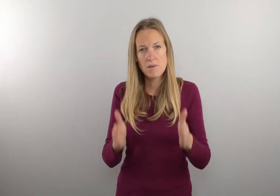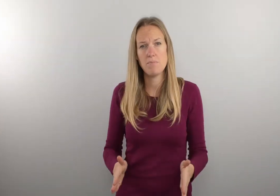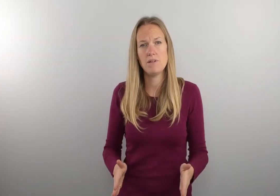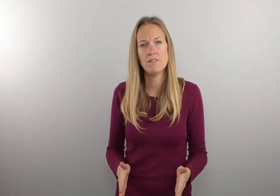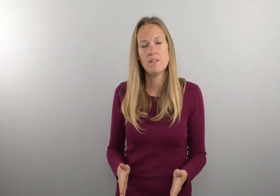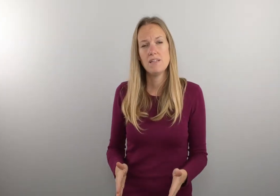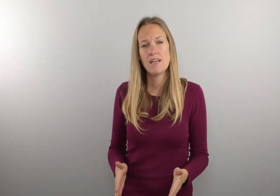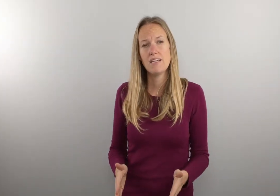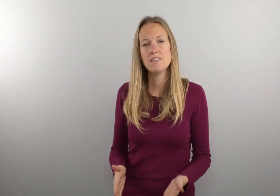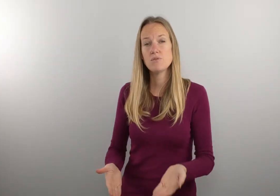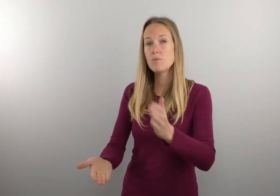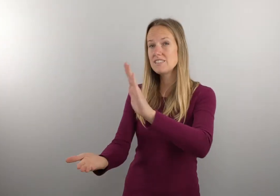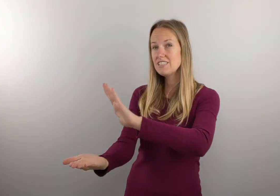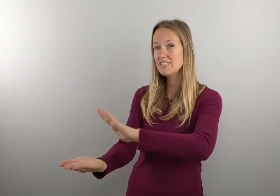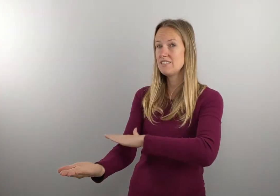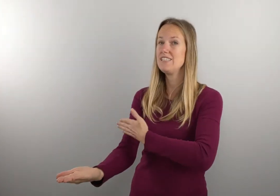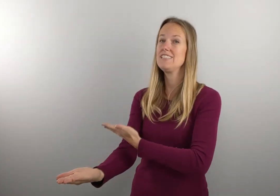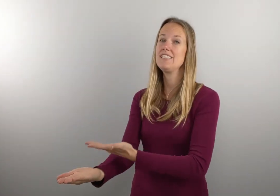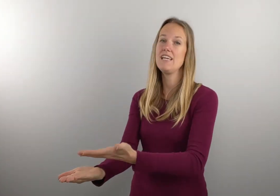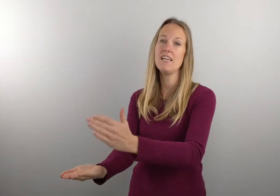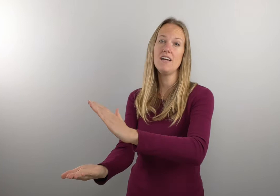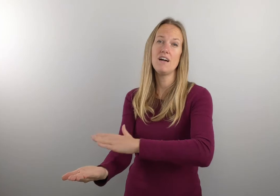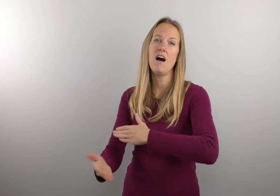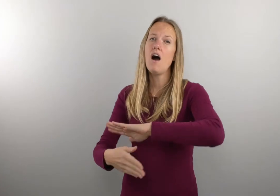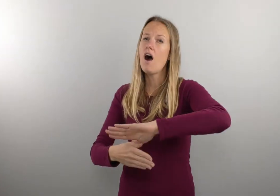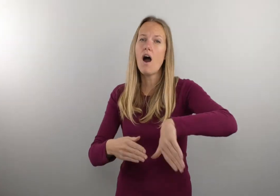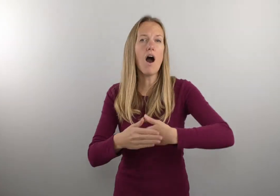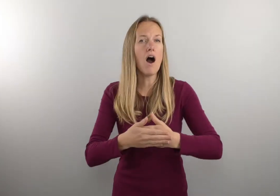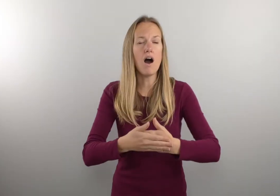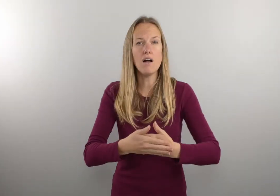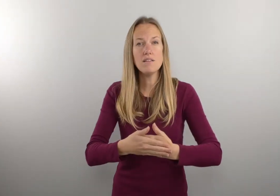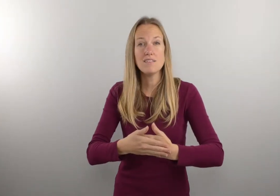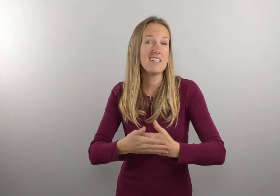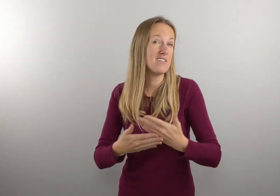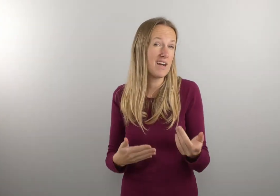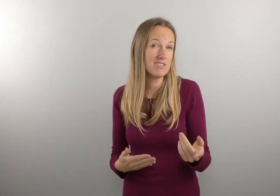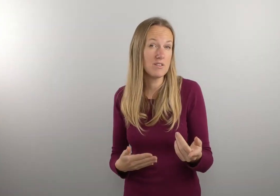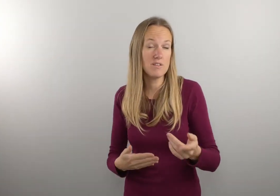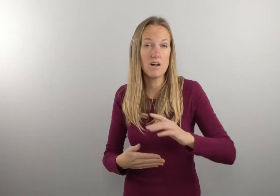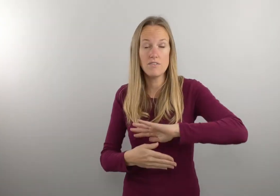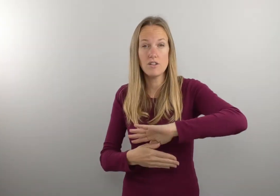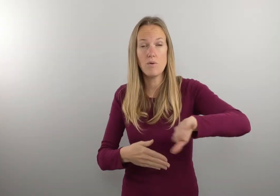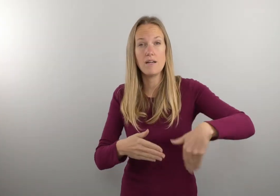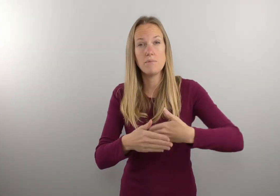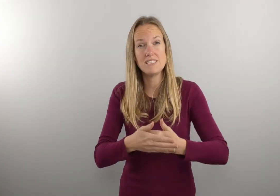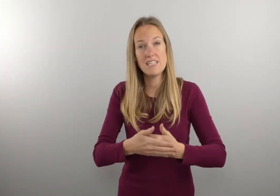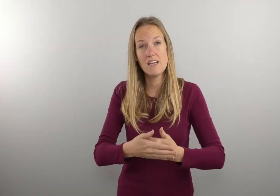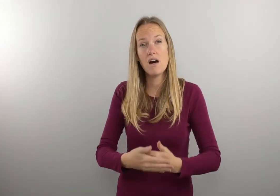people. Okay, because what we're essentially doing is sing all, and you don't have to include all if you don't want, but sing